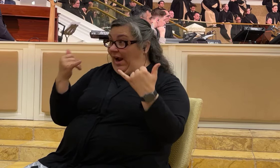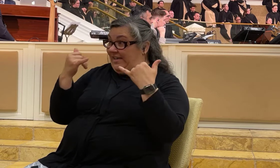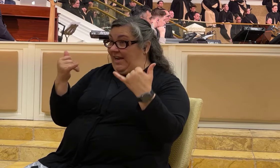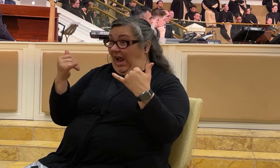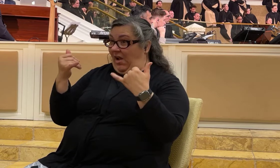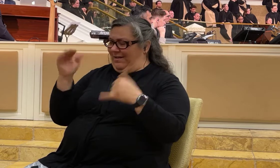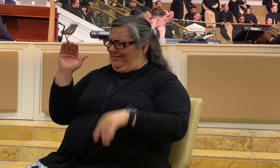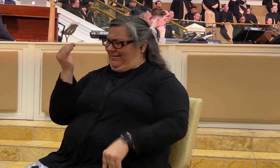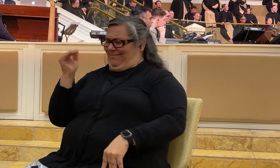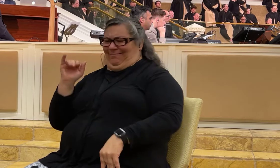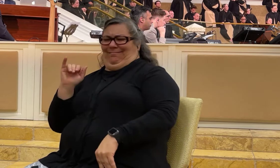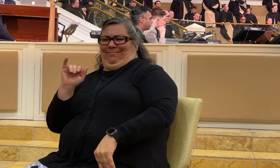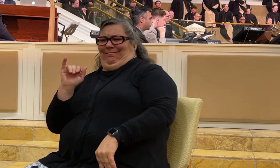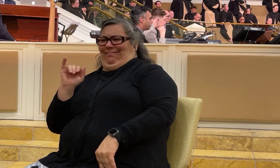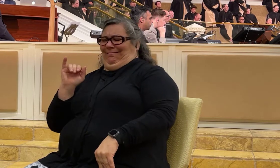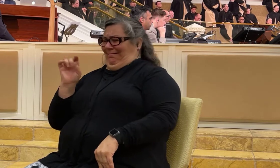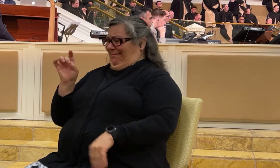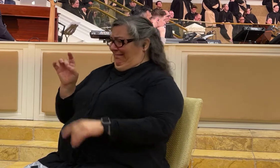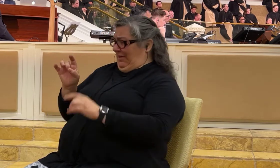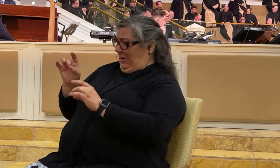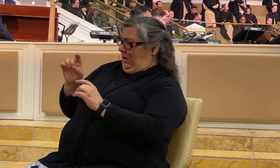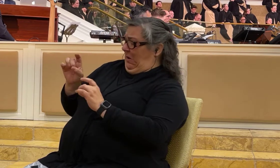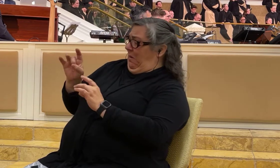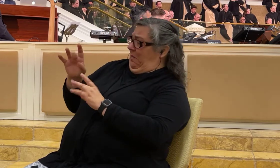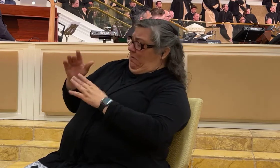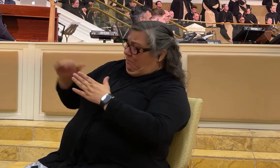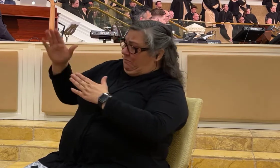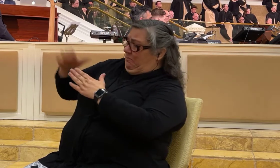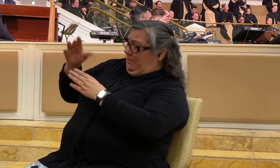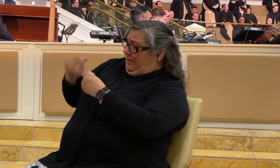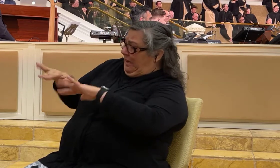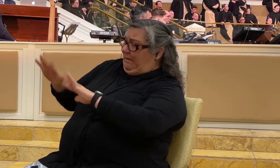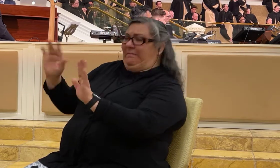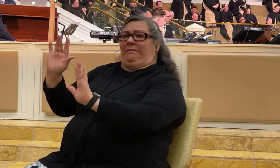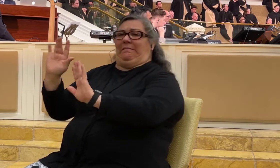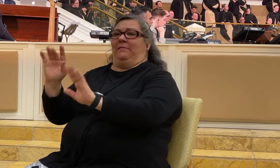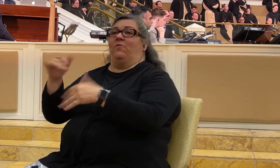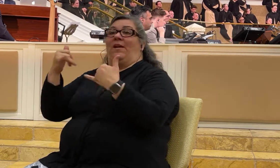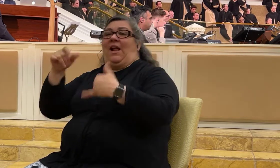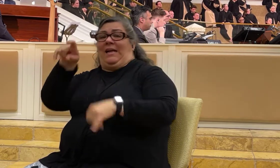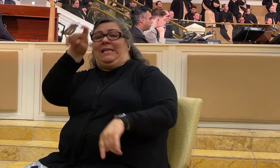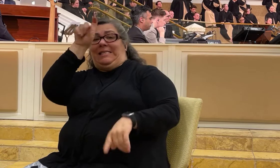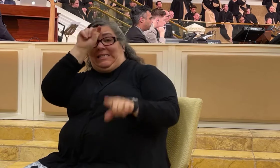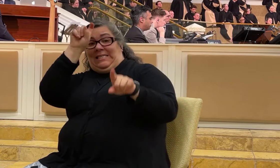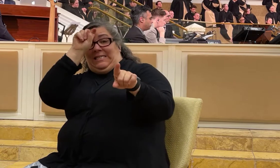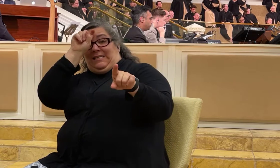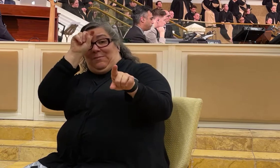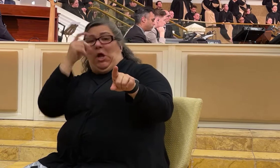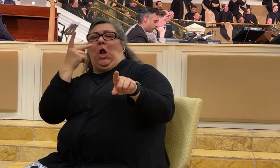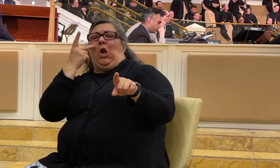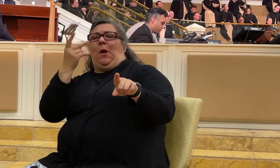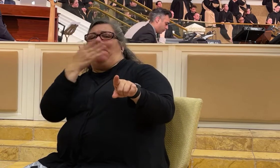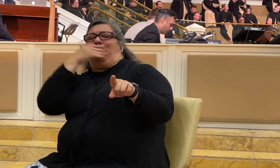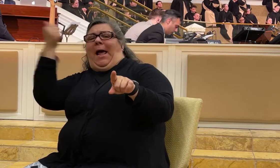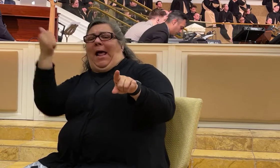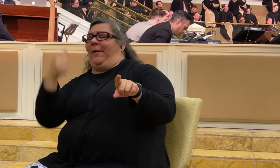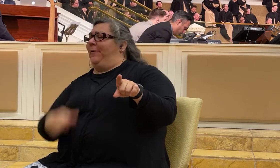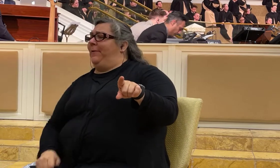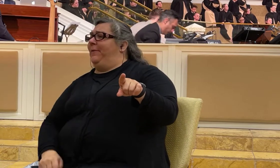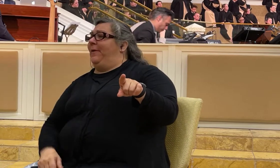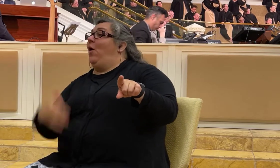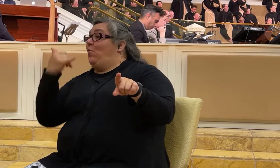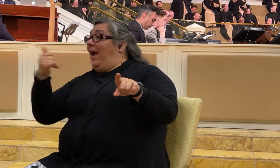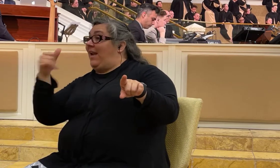doesn't look that way. Right now, Egypt looks better. Right